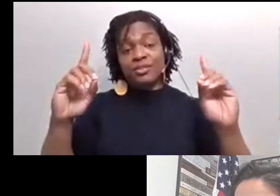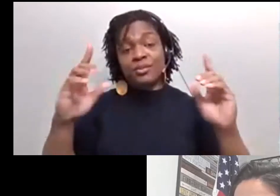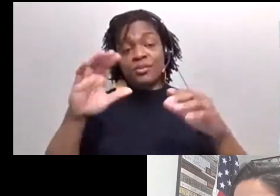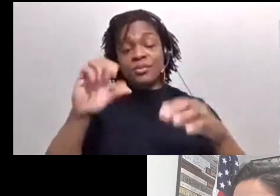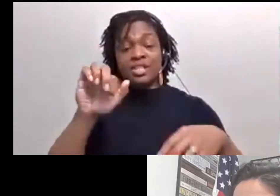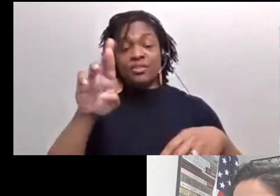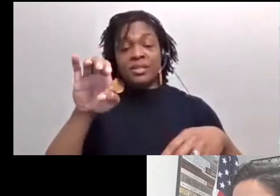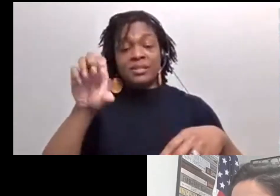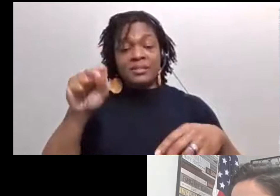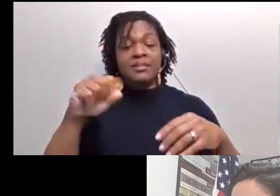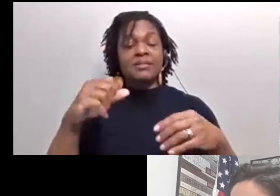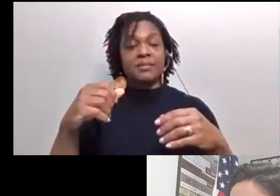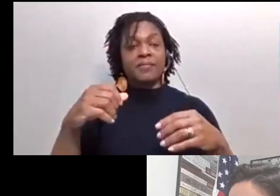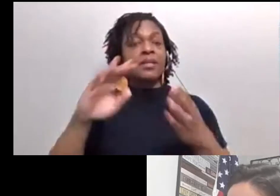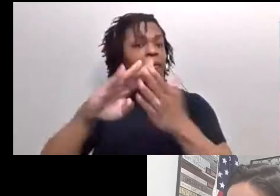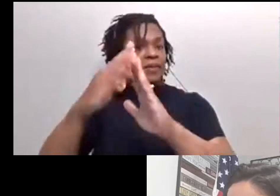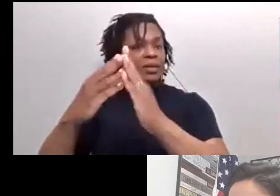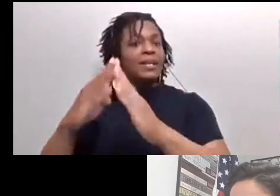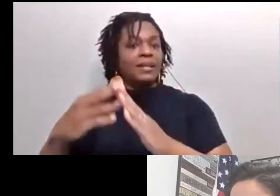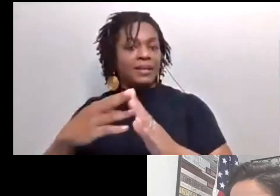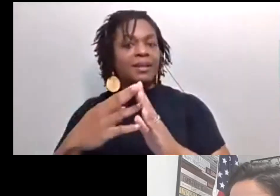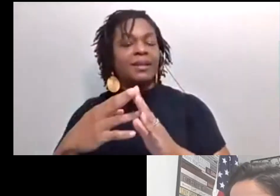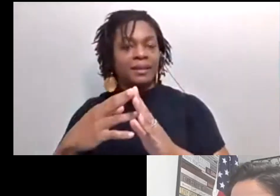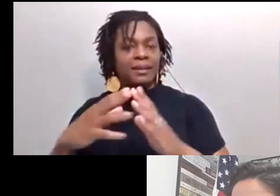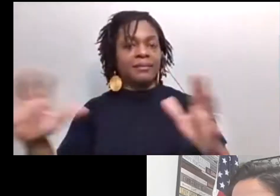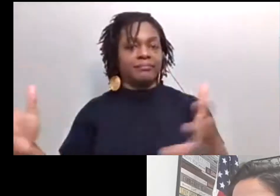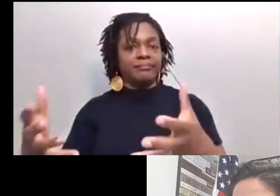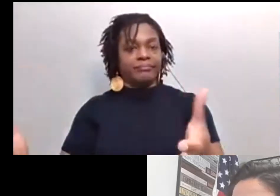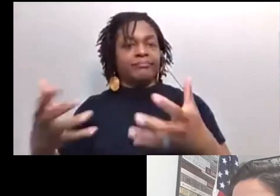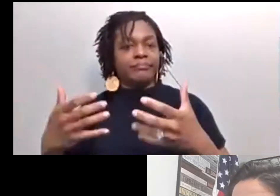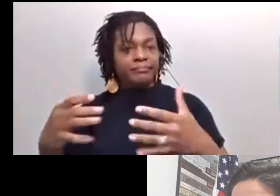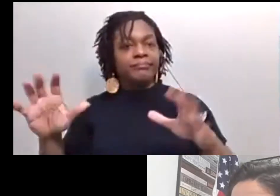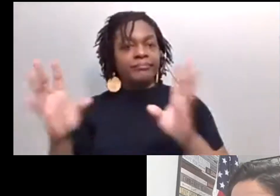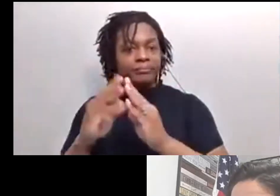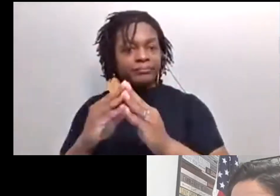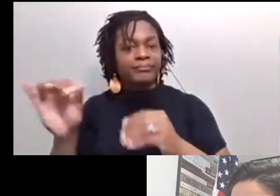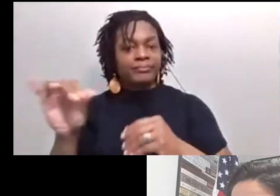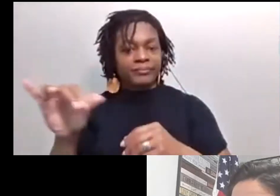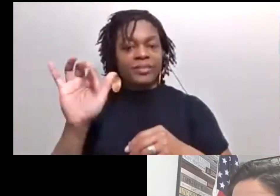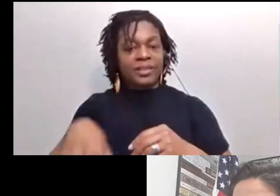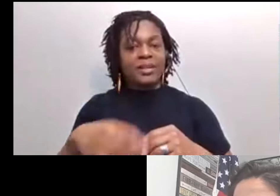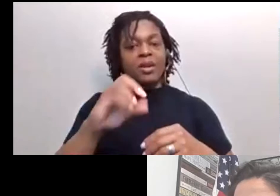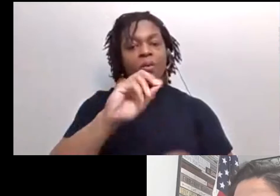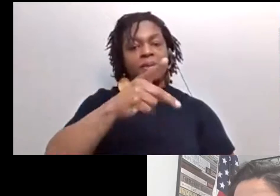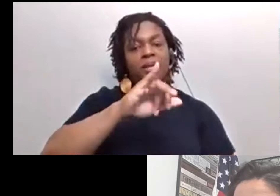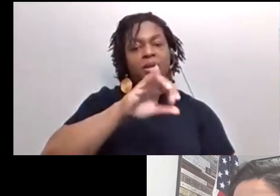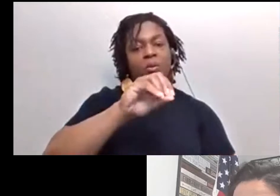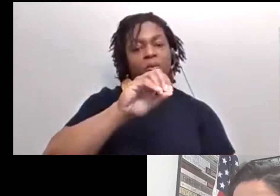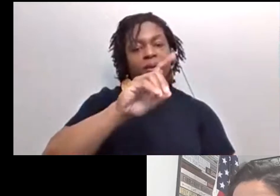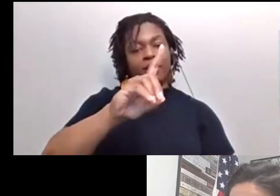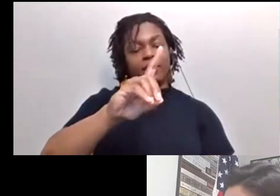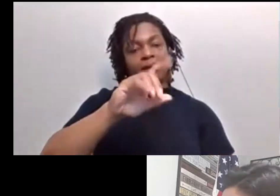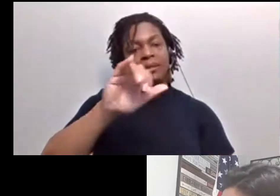community. It's called Community Opioid Symposium Virtual Series, and is hosted by the